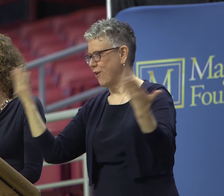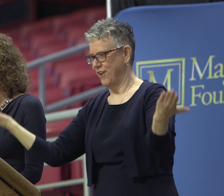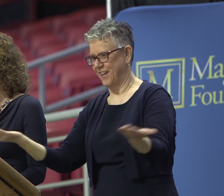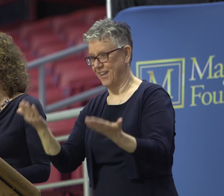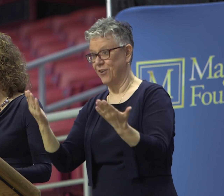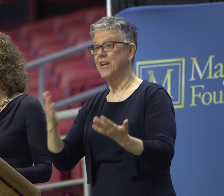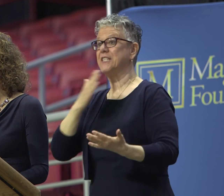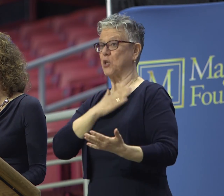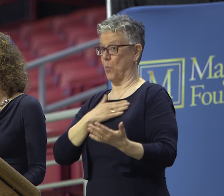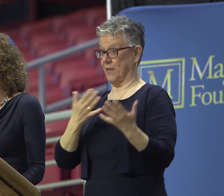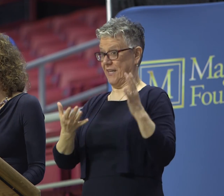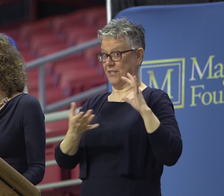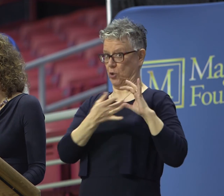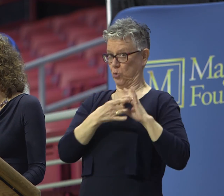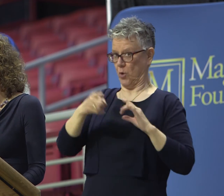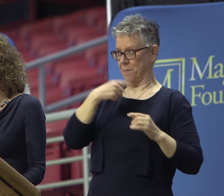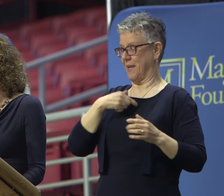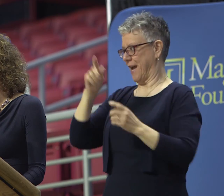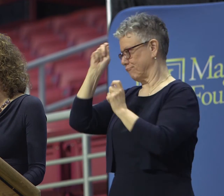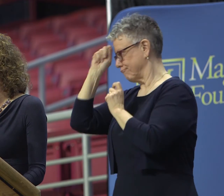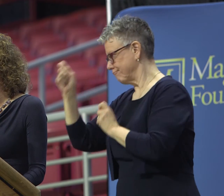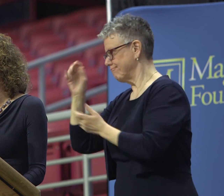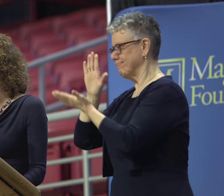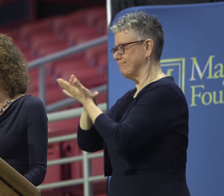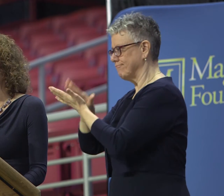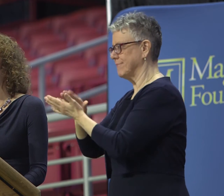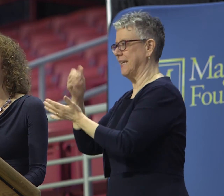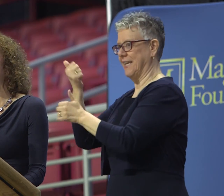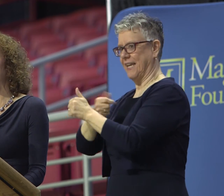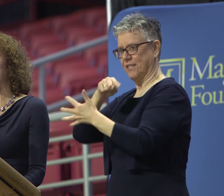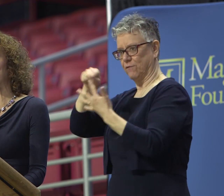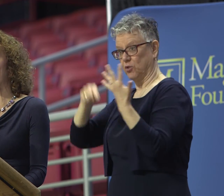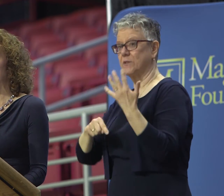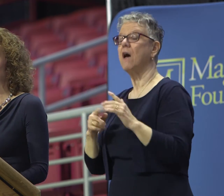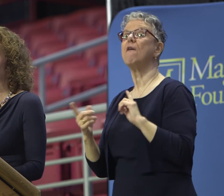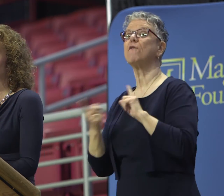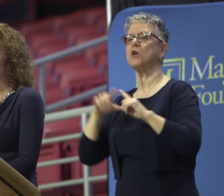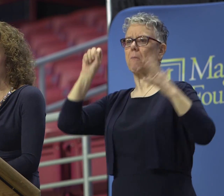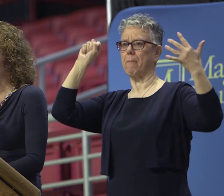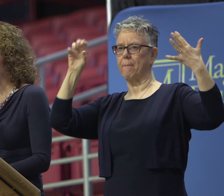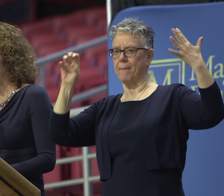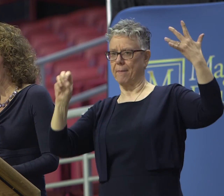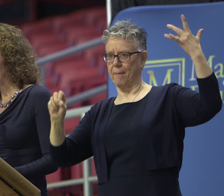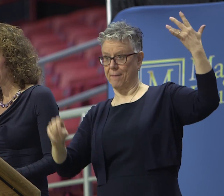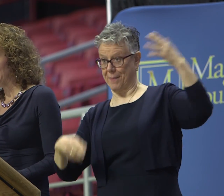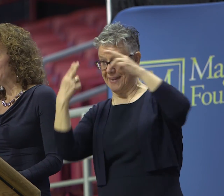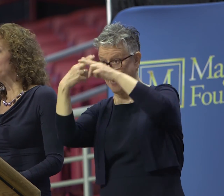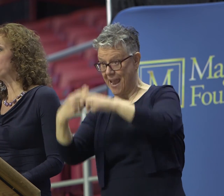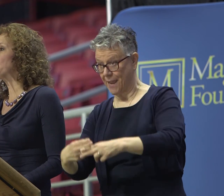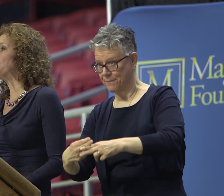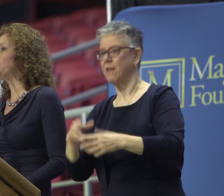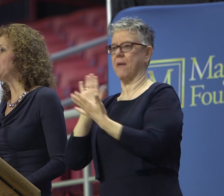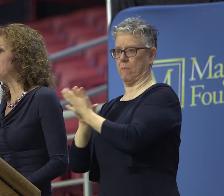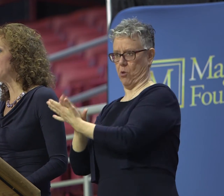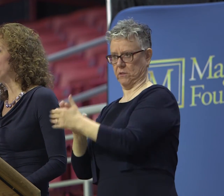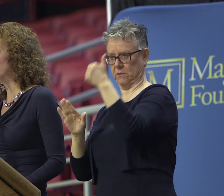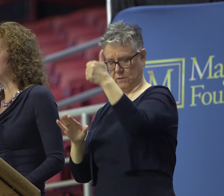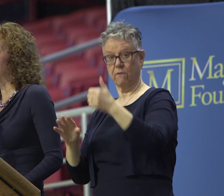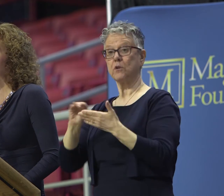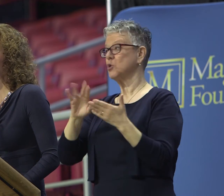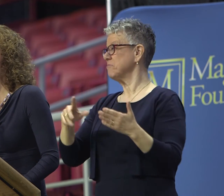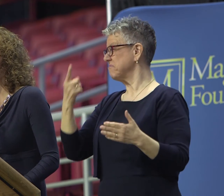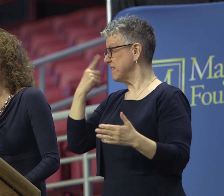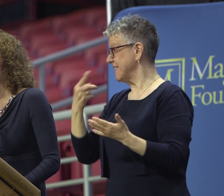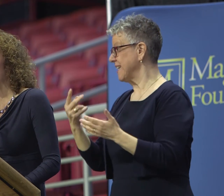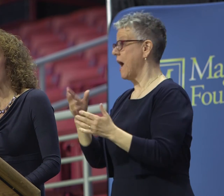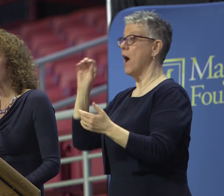So please join me in acknowledging each of these students after I read through all of their names. So for the students, if you wouldn't